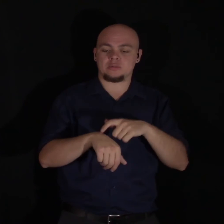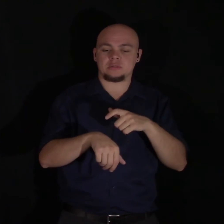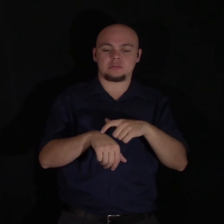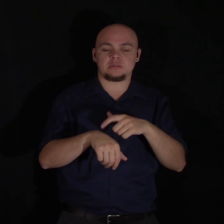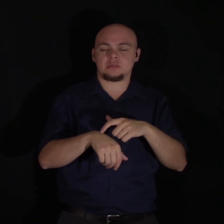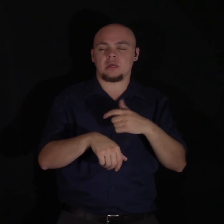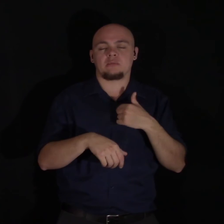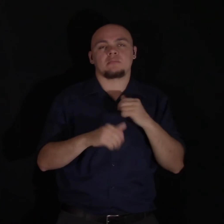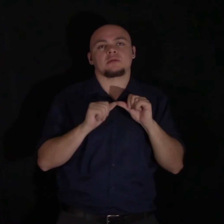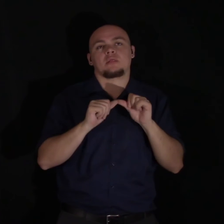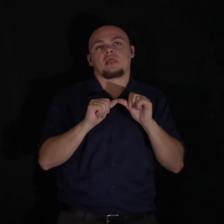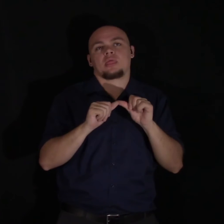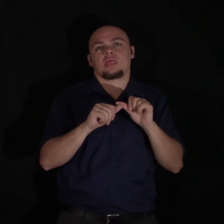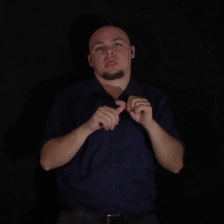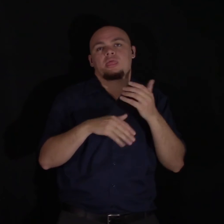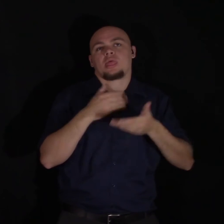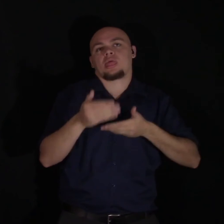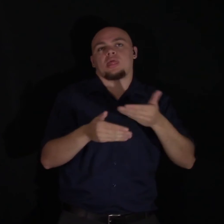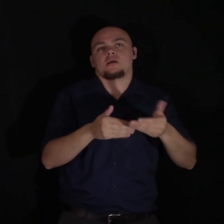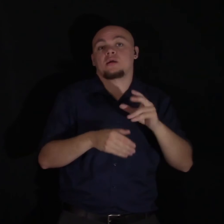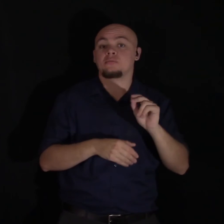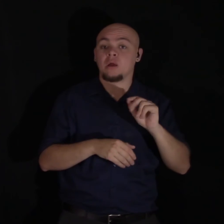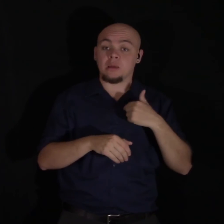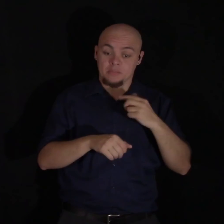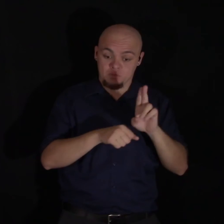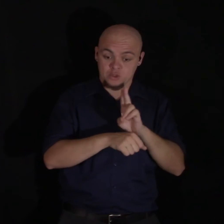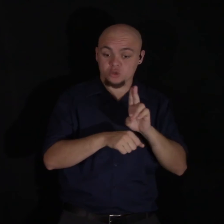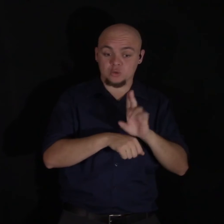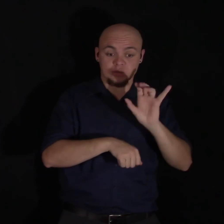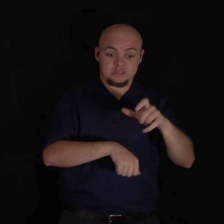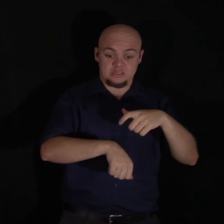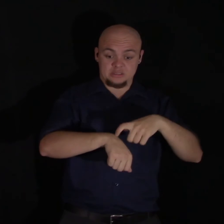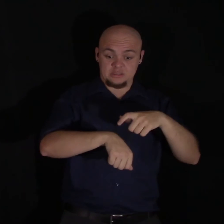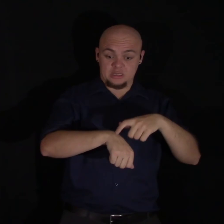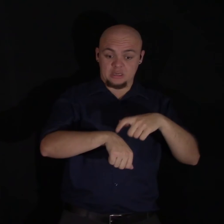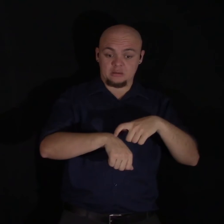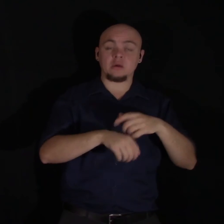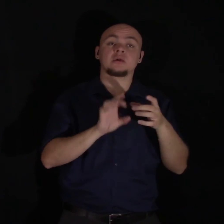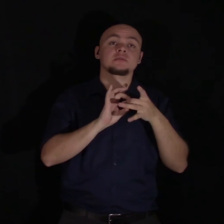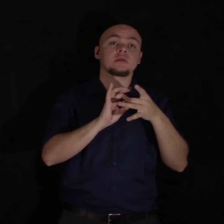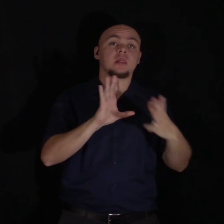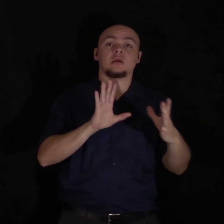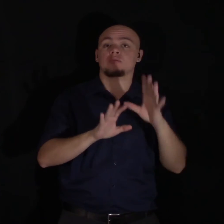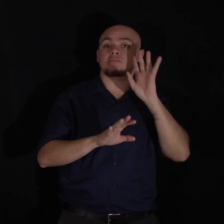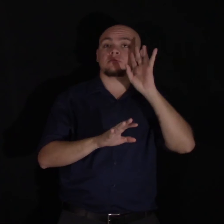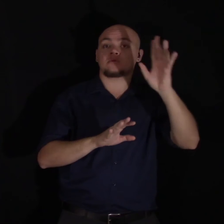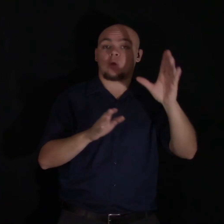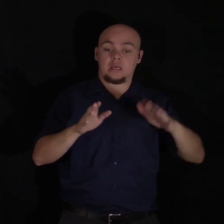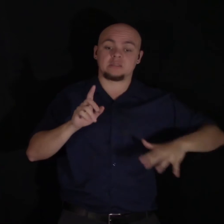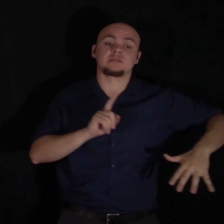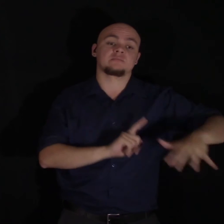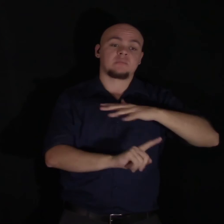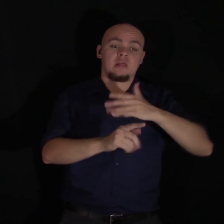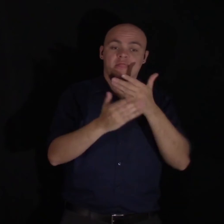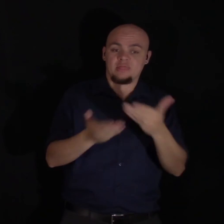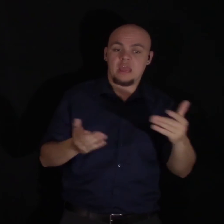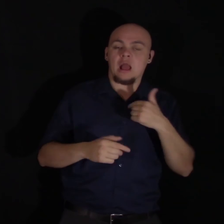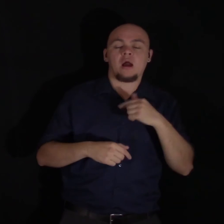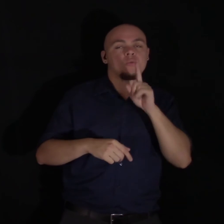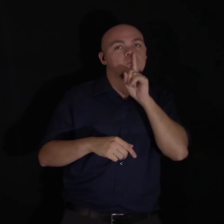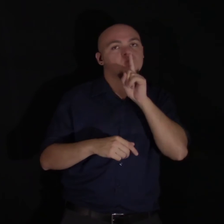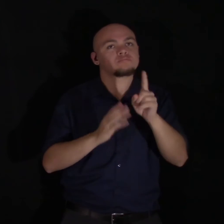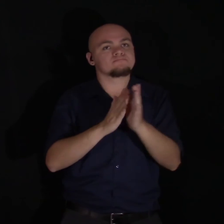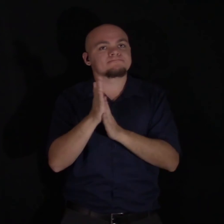again. Instead, I would use it to let go, to create space for the things I really